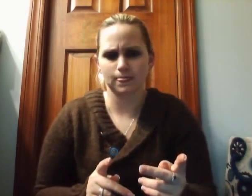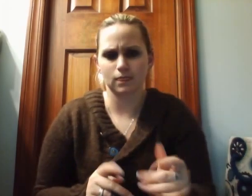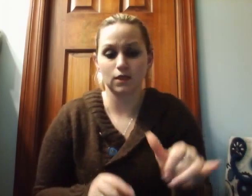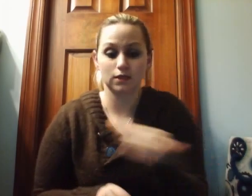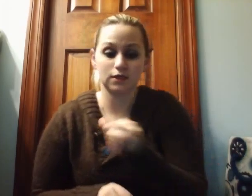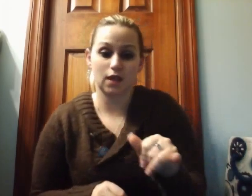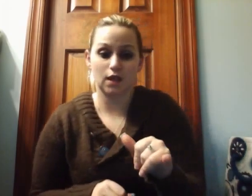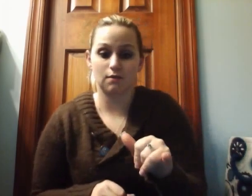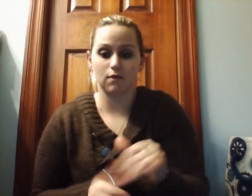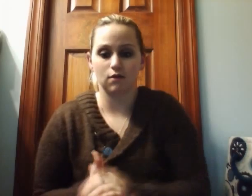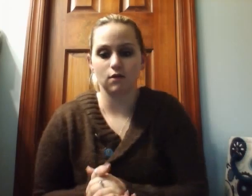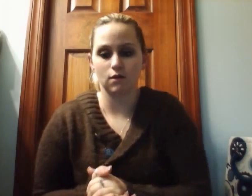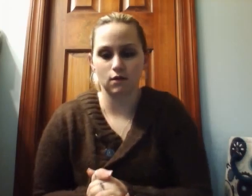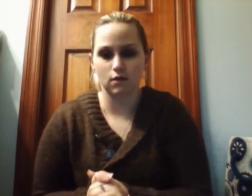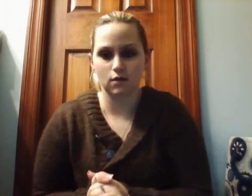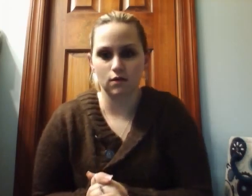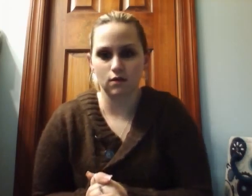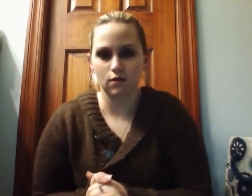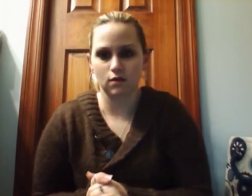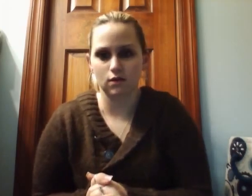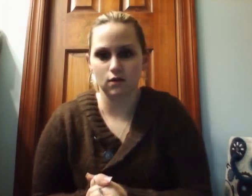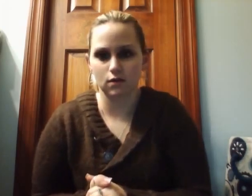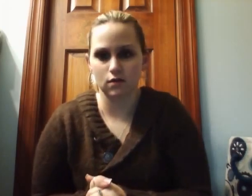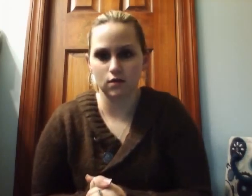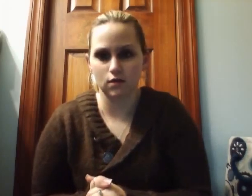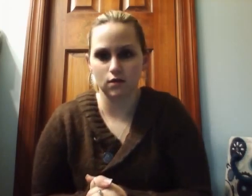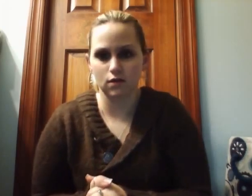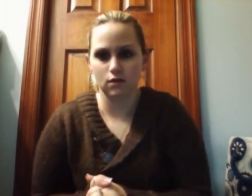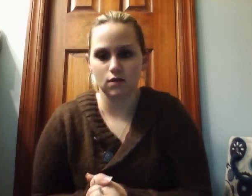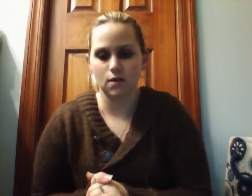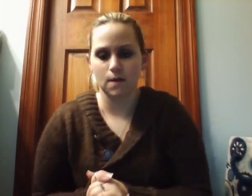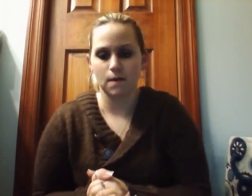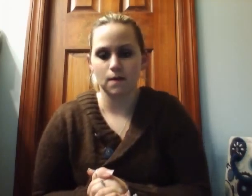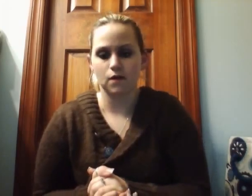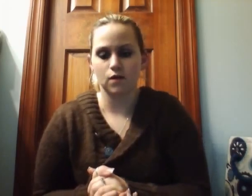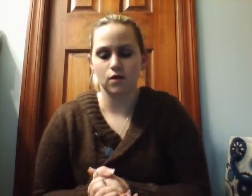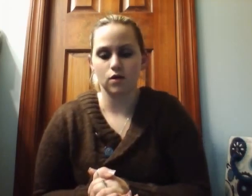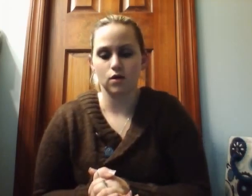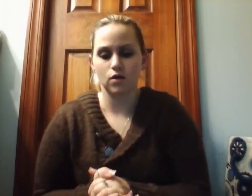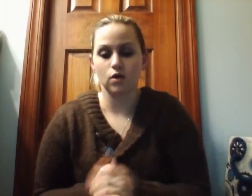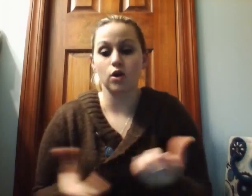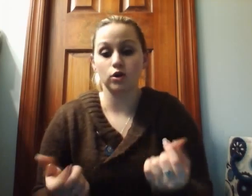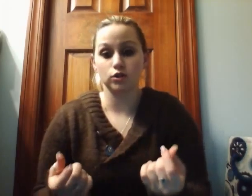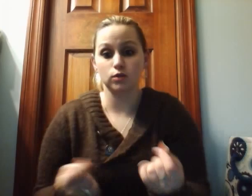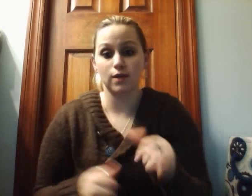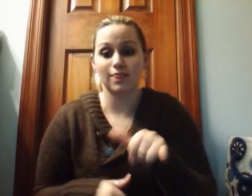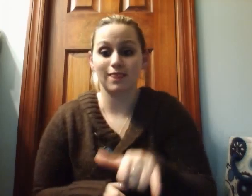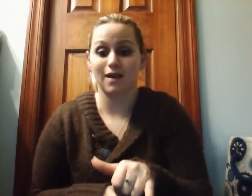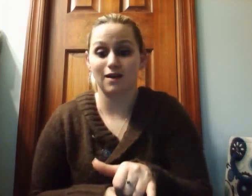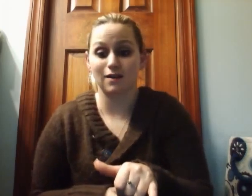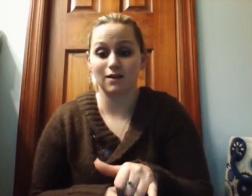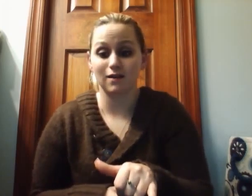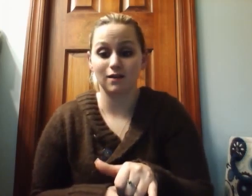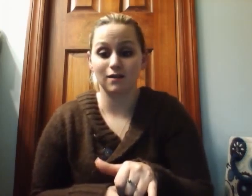mobility. By doing that, you're taking away their opportunity to demonstrate what